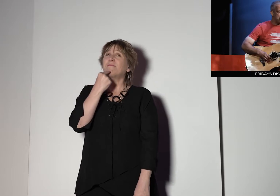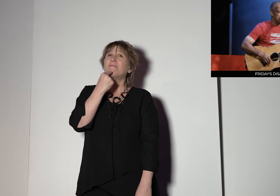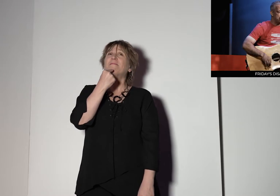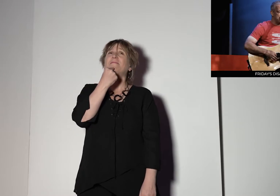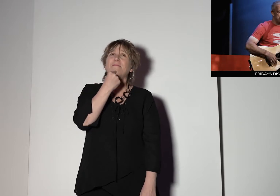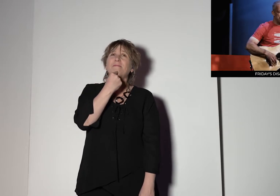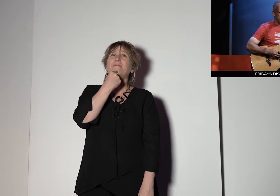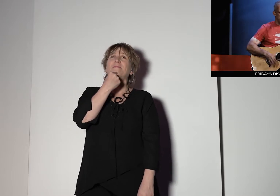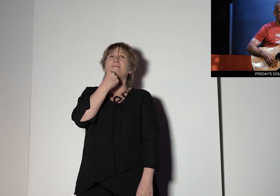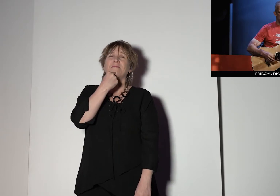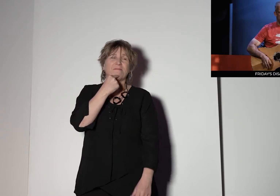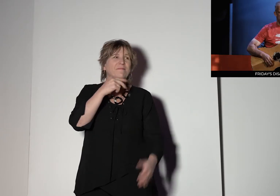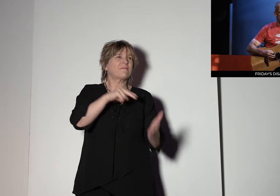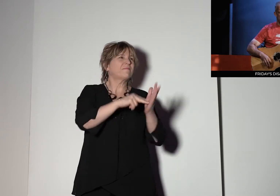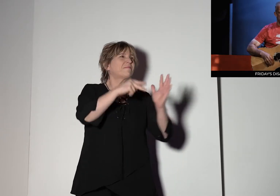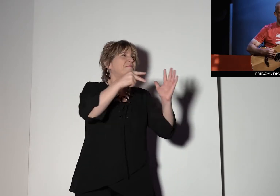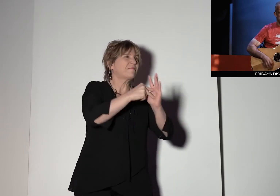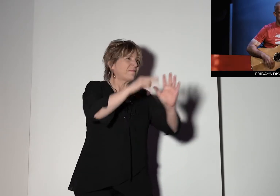Friday's